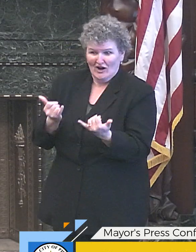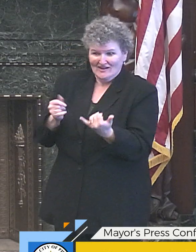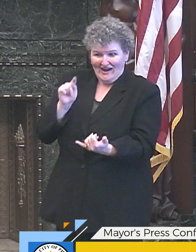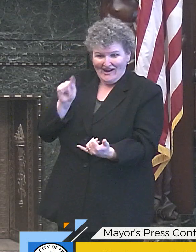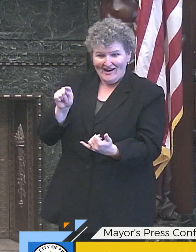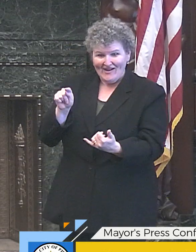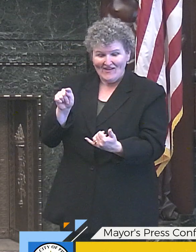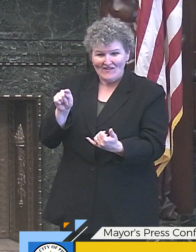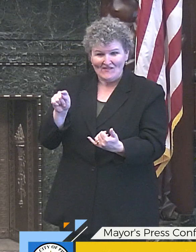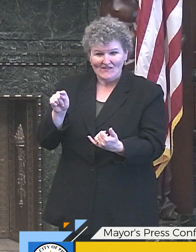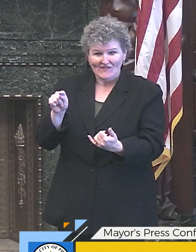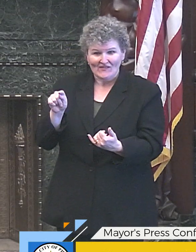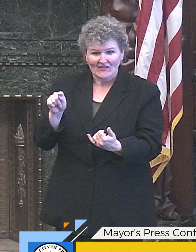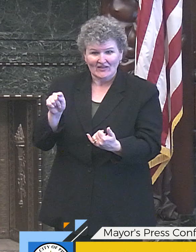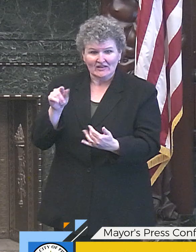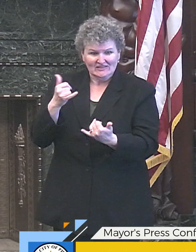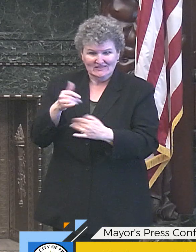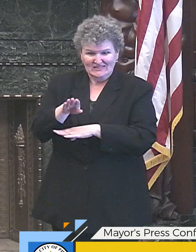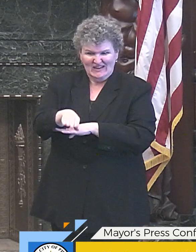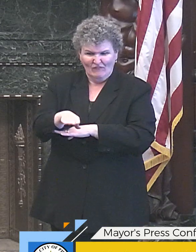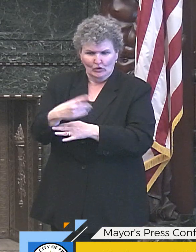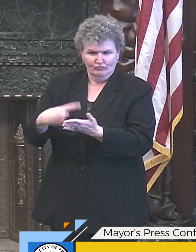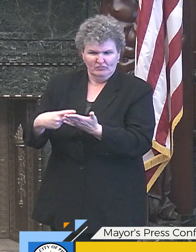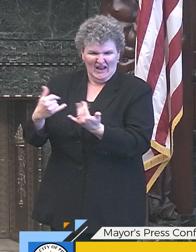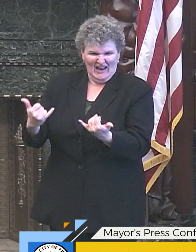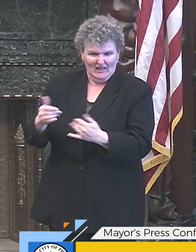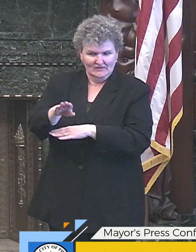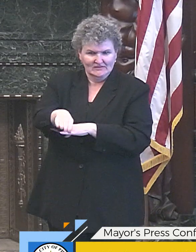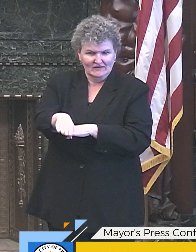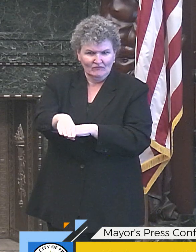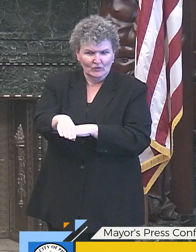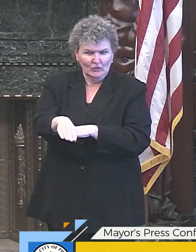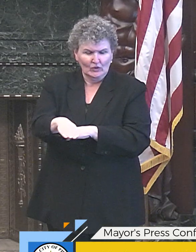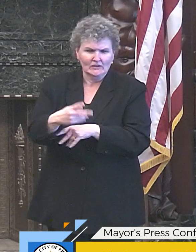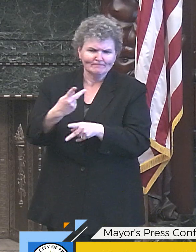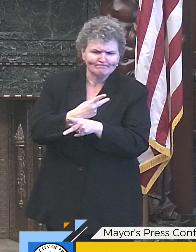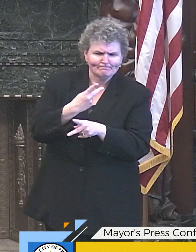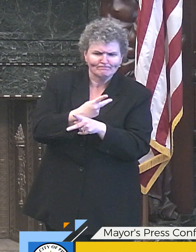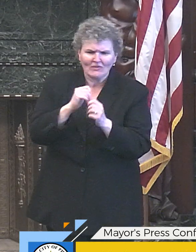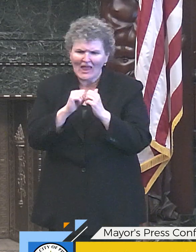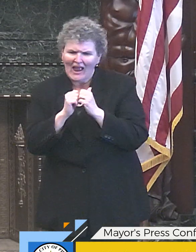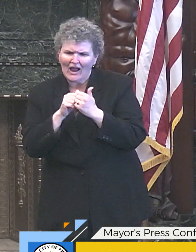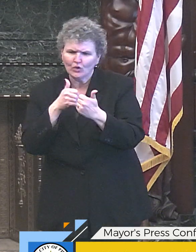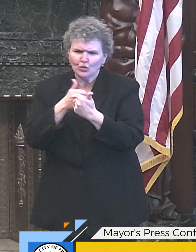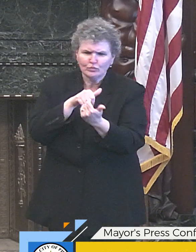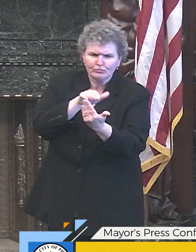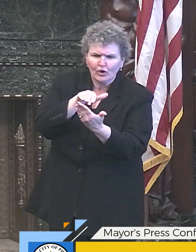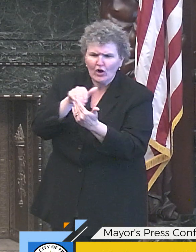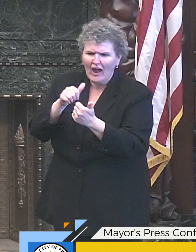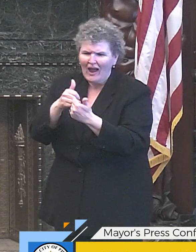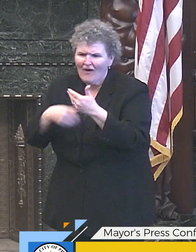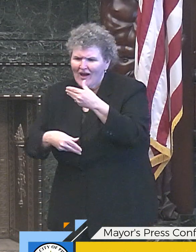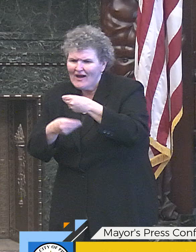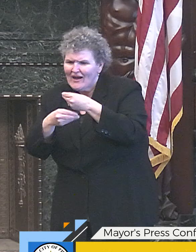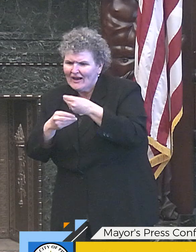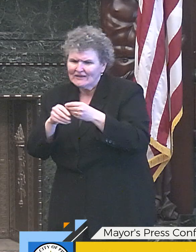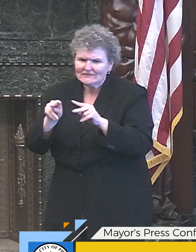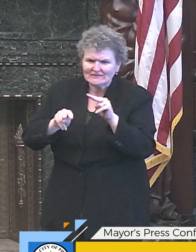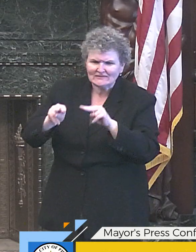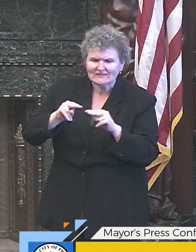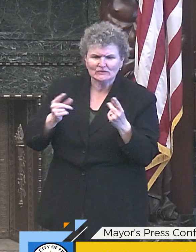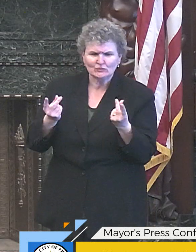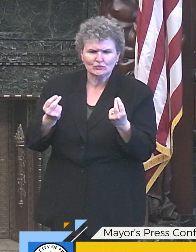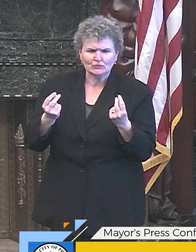not today. Yes, we're consulting with them today to see if there's any additional protocols that we need to put in place. But we certainly are